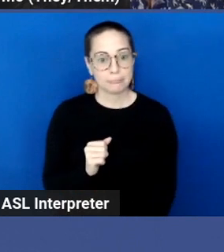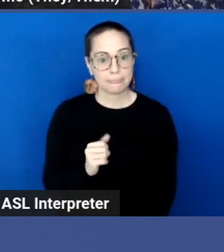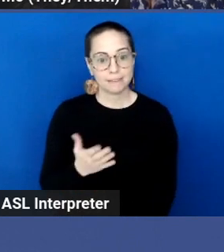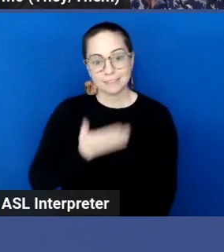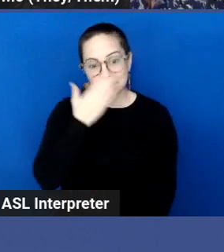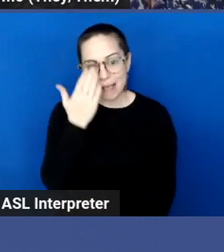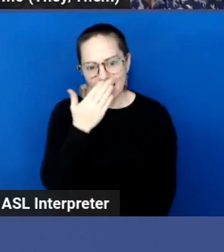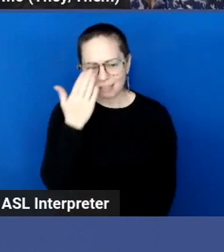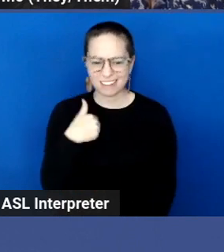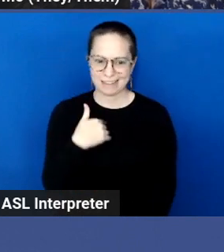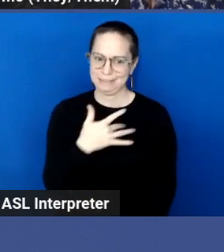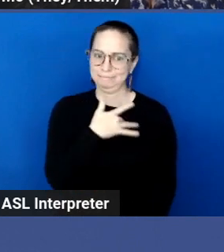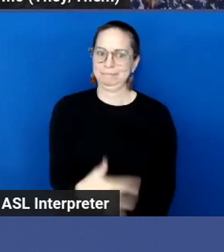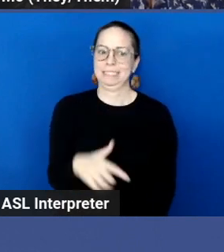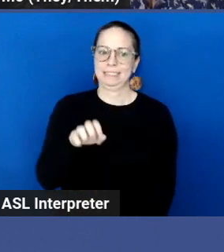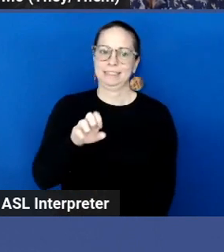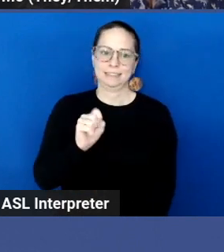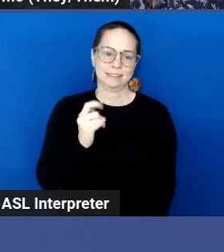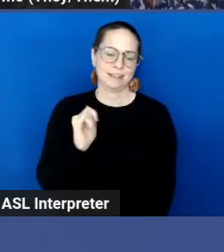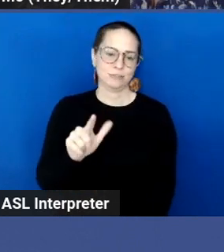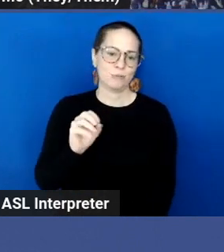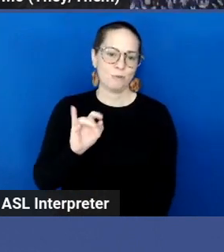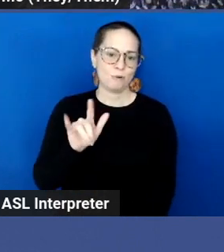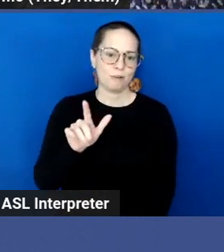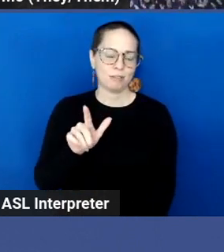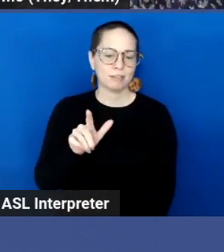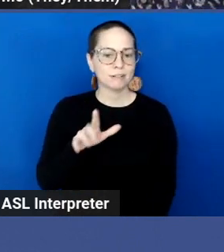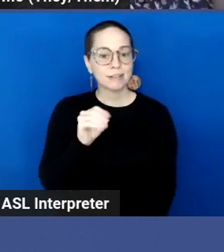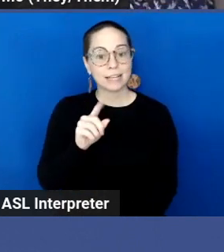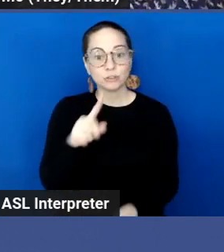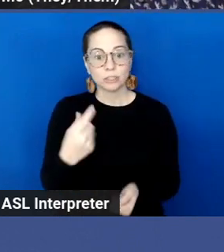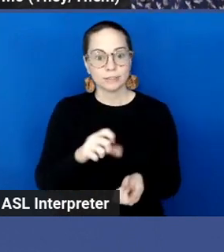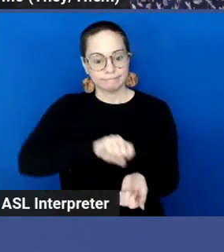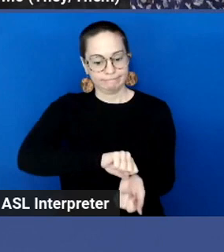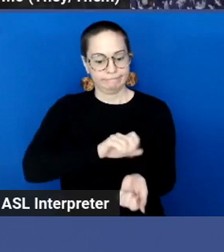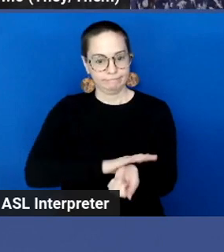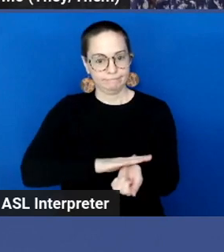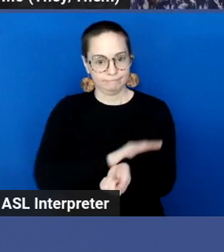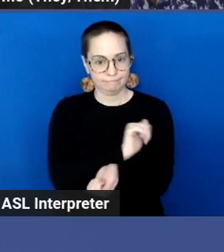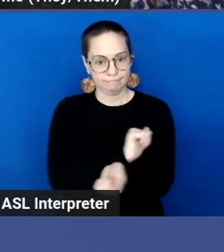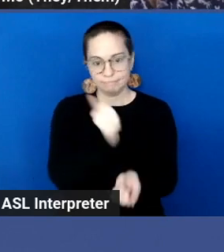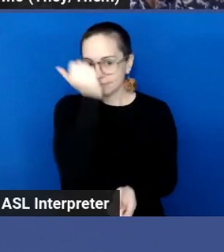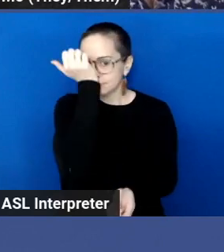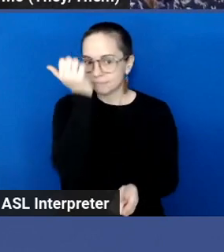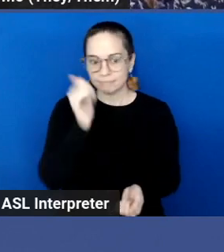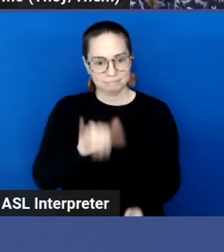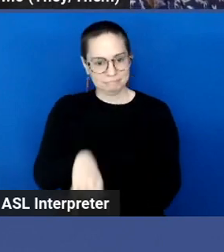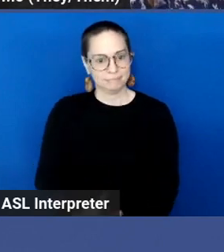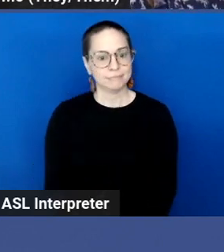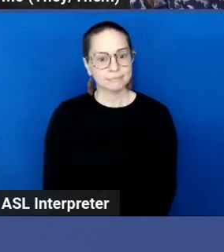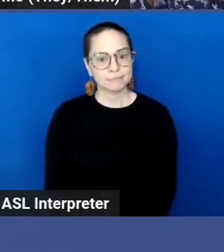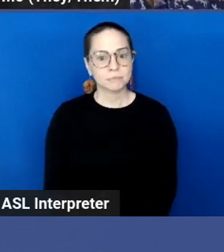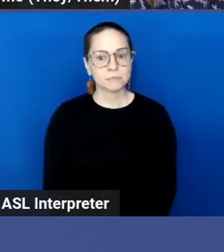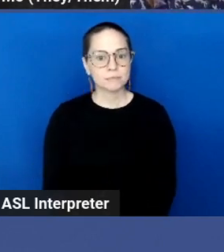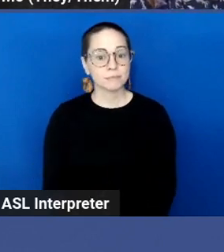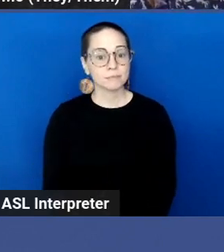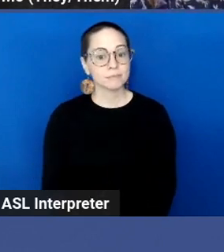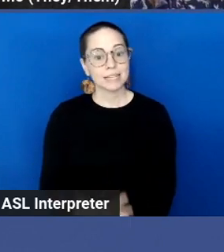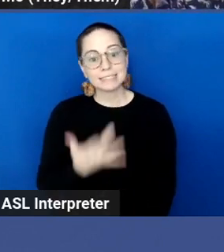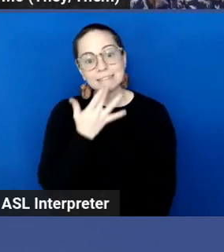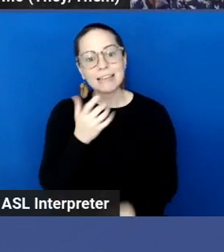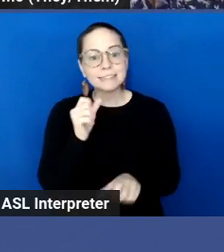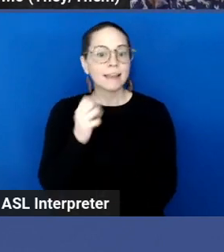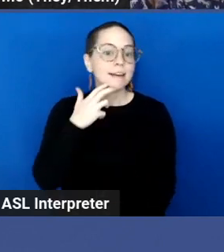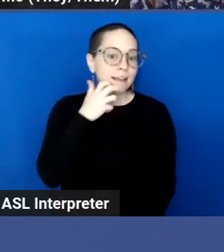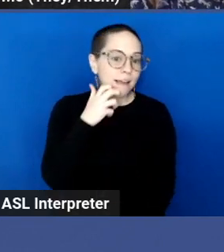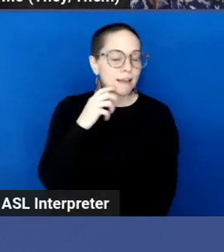Smell, I most commonly do essential oils. Just rub it on your wrists and kind of just smell it. And then taste, you could do